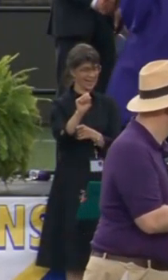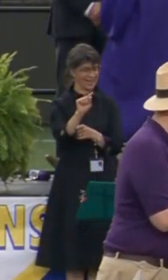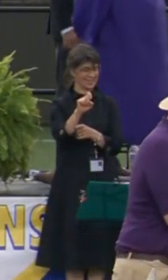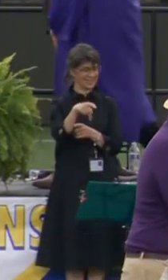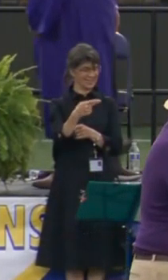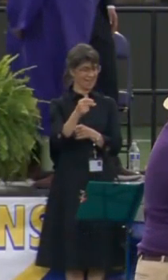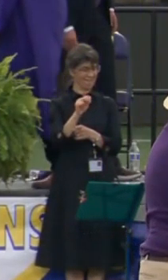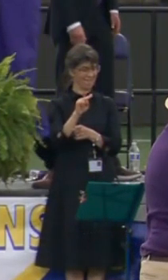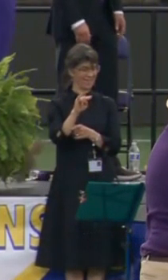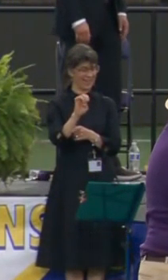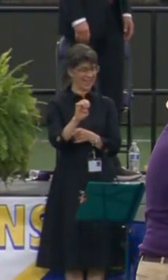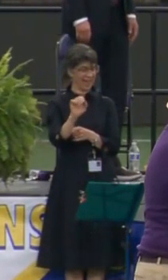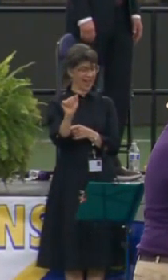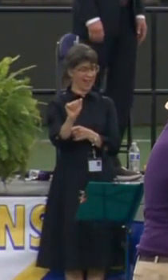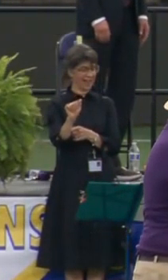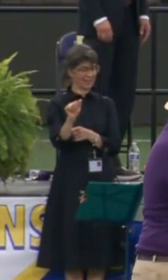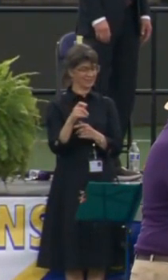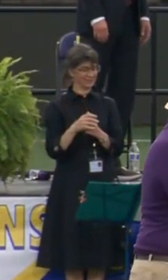Stephanie Ayala.